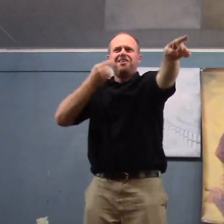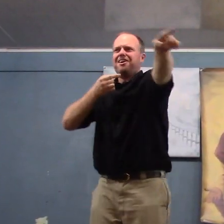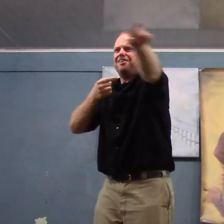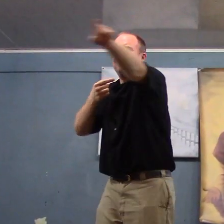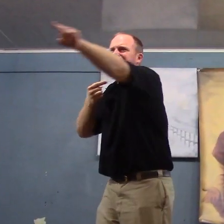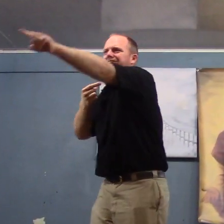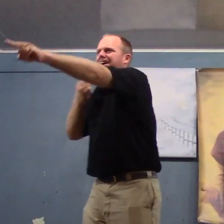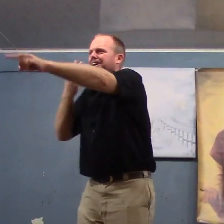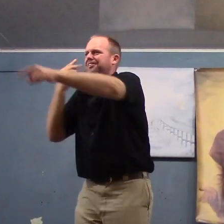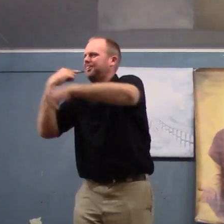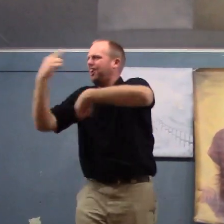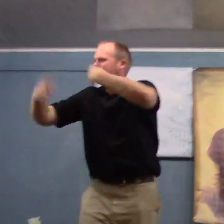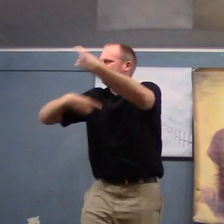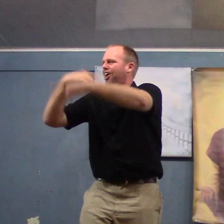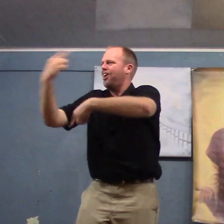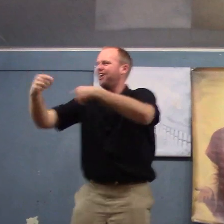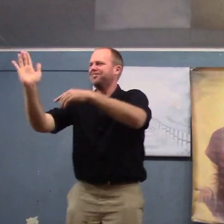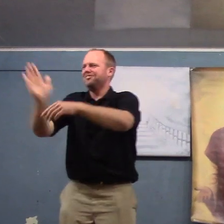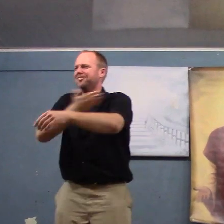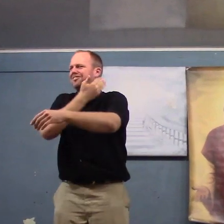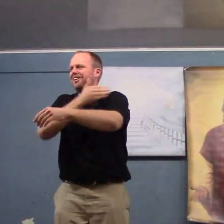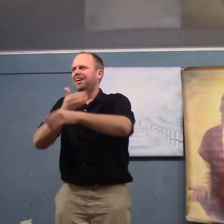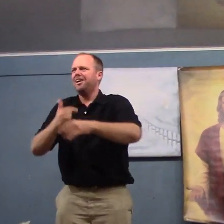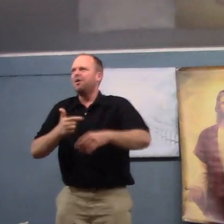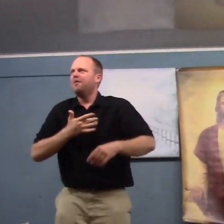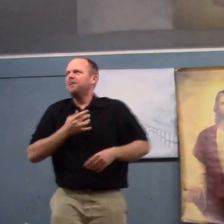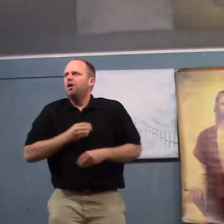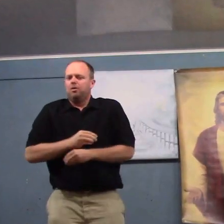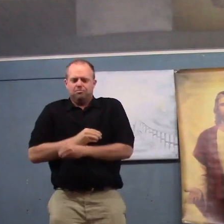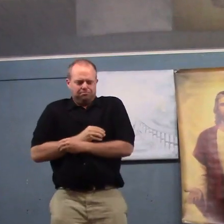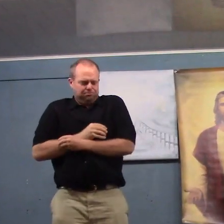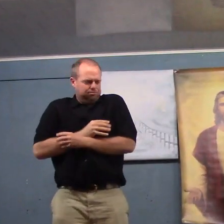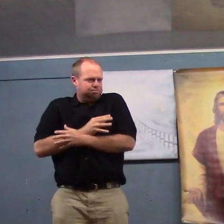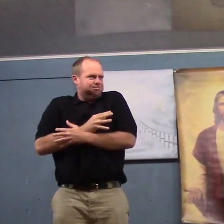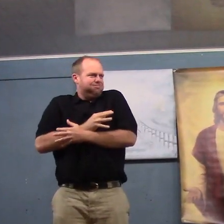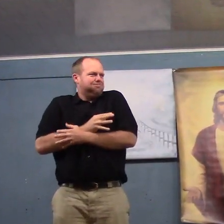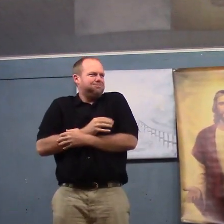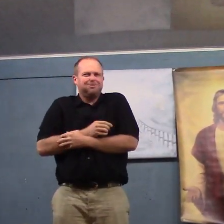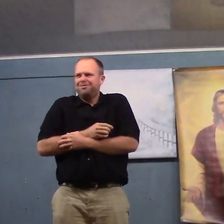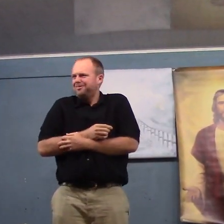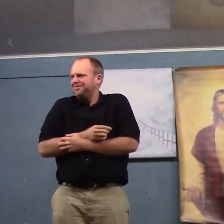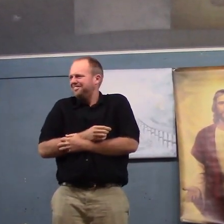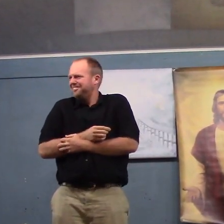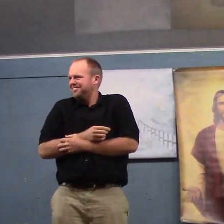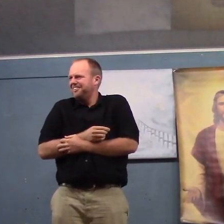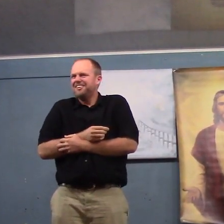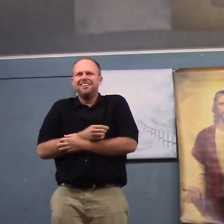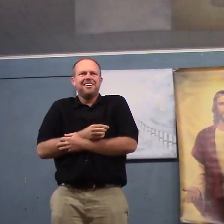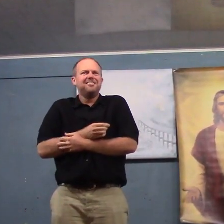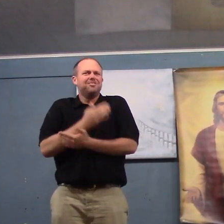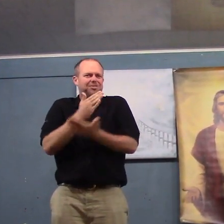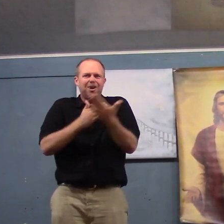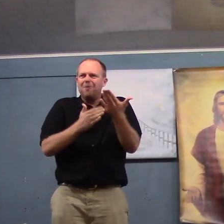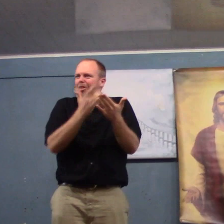feel excited. There's hearing people. They can sign, they can sing, and I just got chilled.